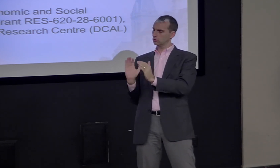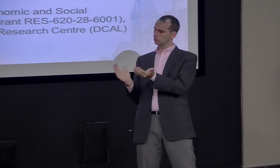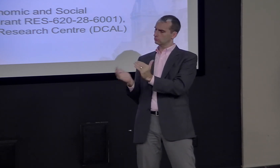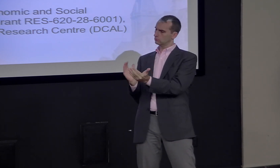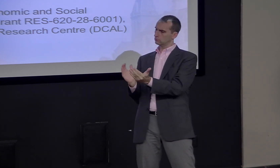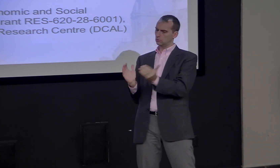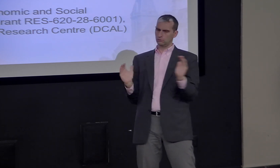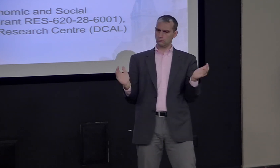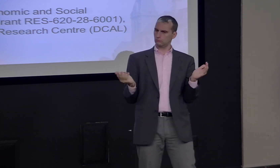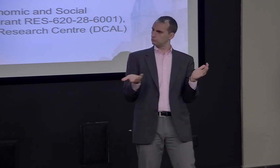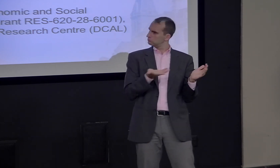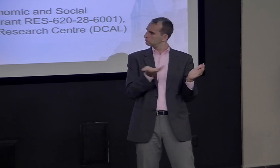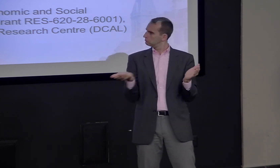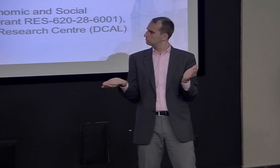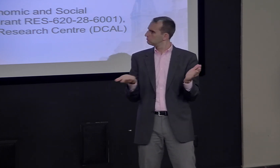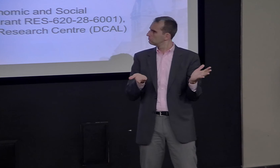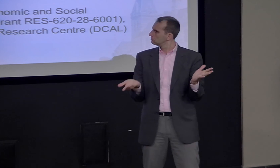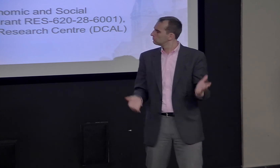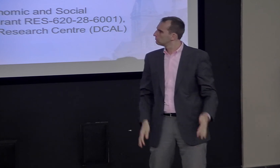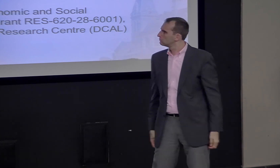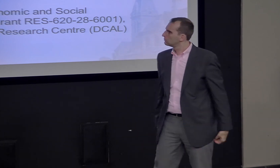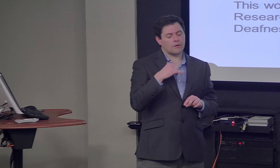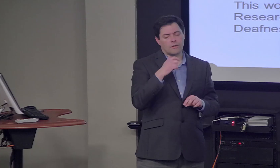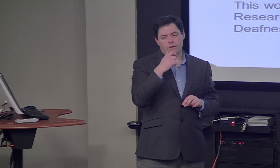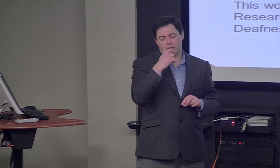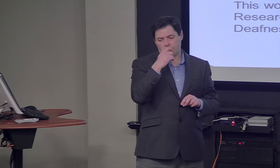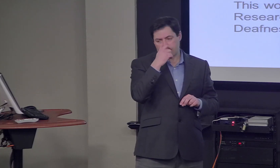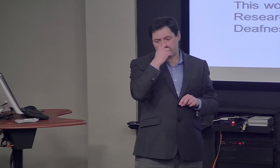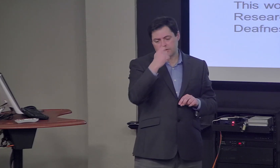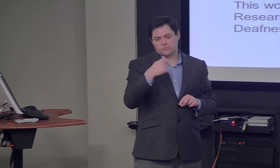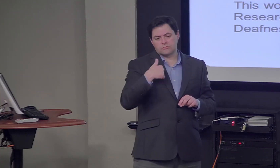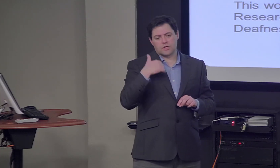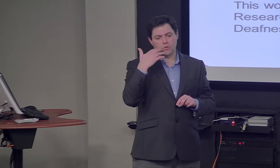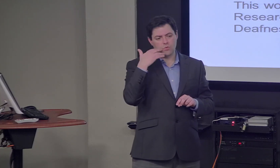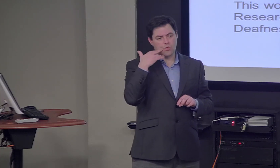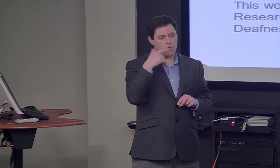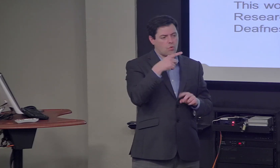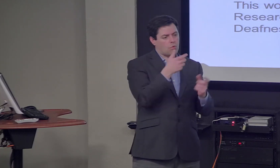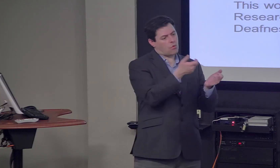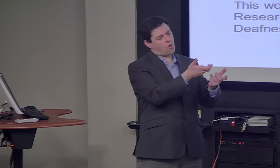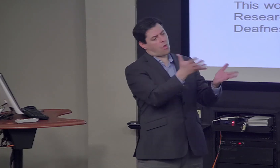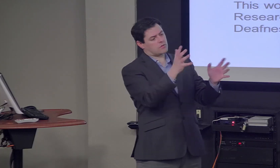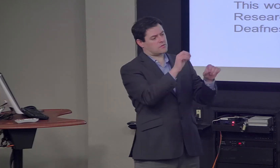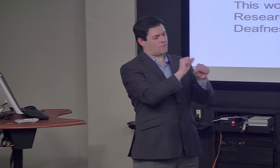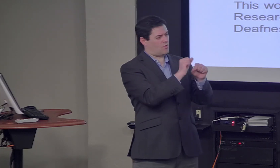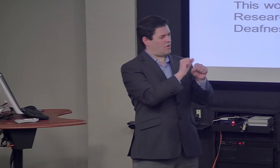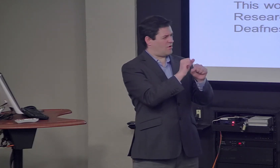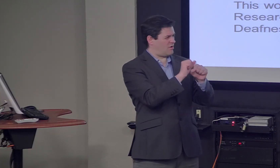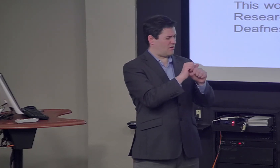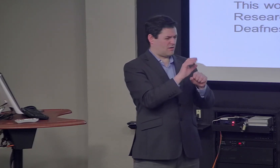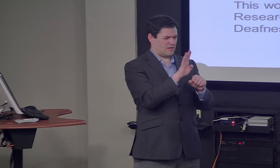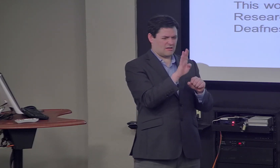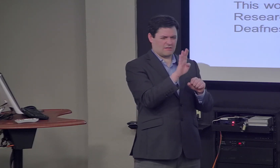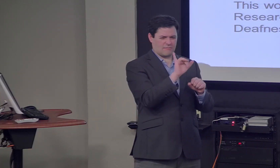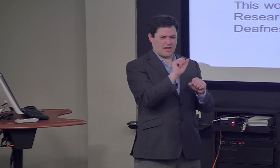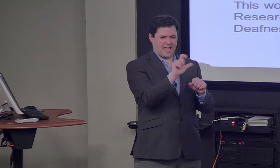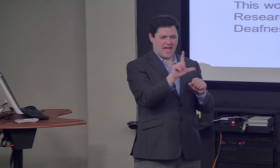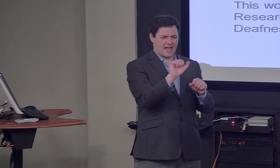and interpreters compare when you're learning various languages? It's interesting. I know there's a lot of work